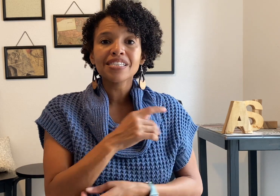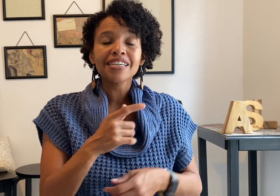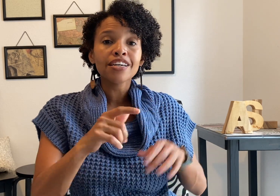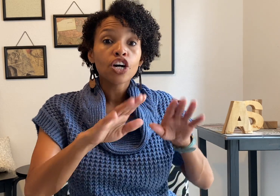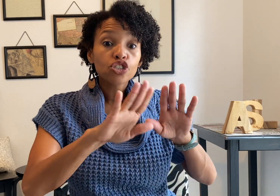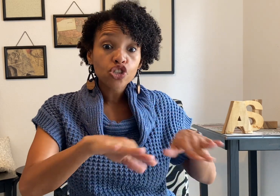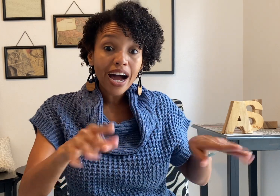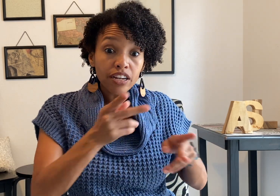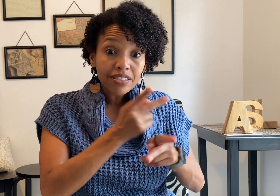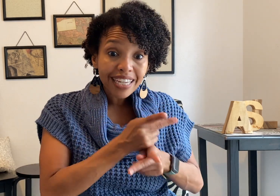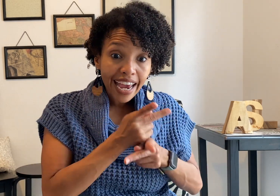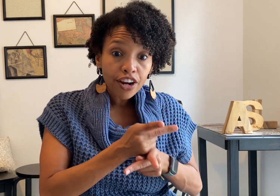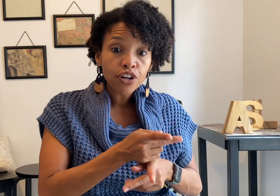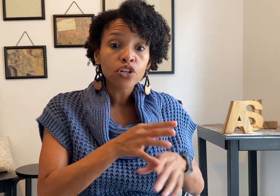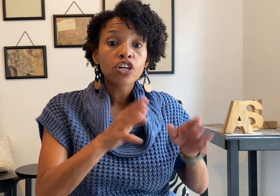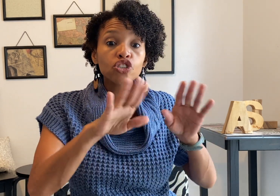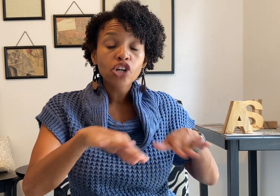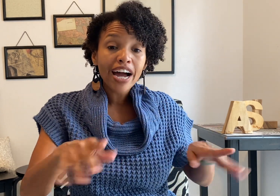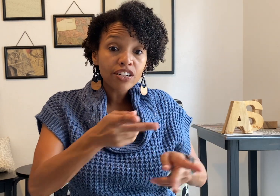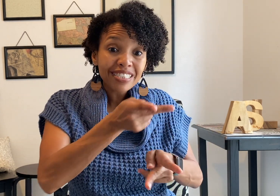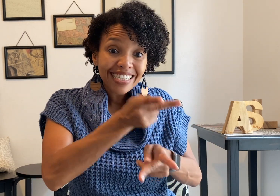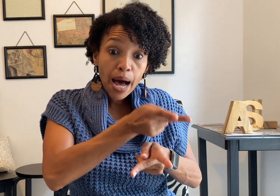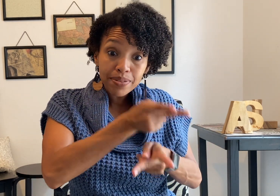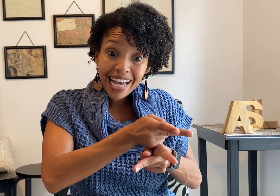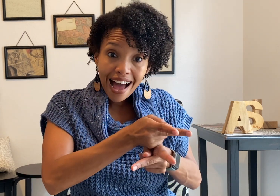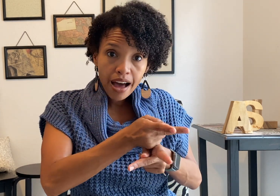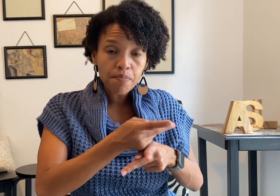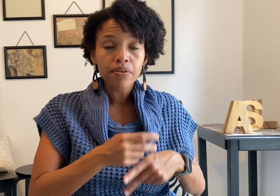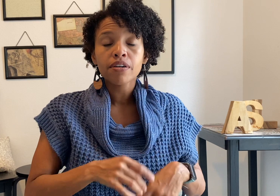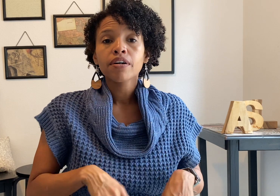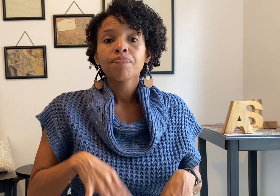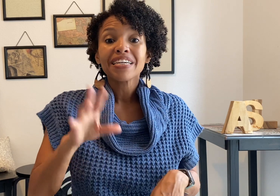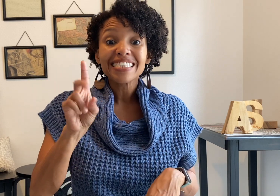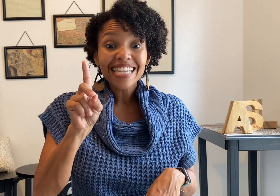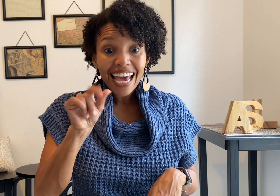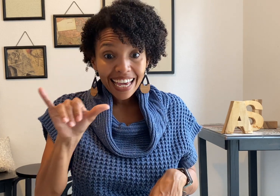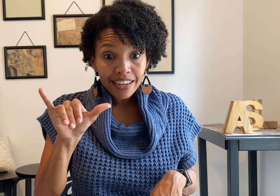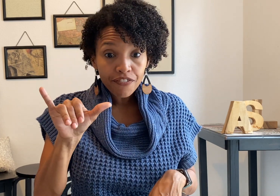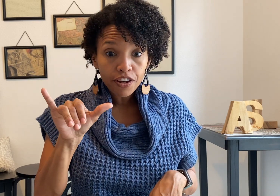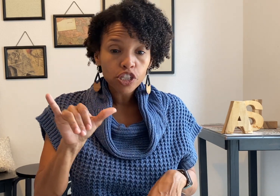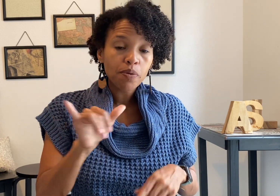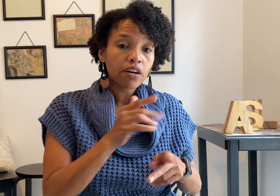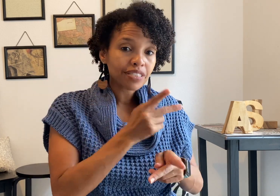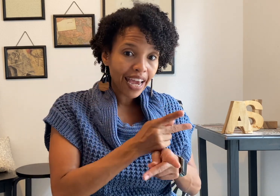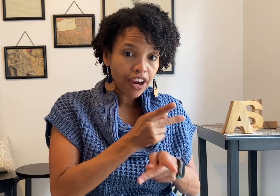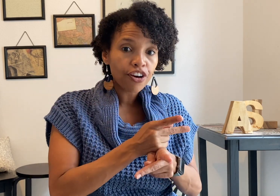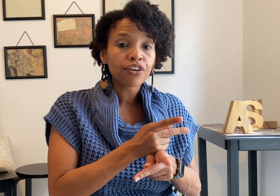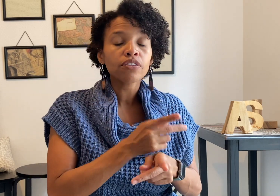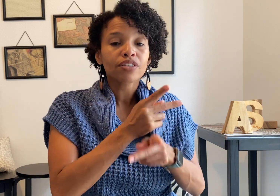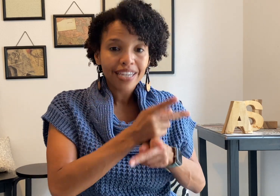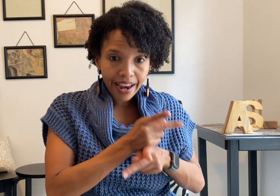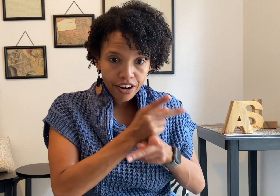see child care, child tap tap, day, finger spelled care,